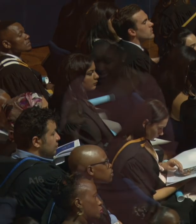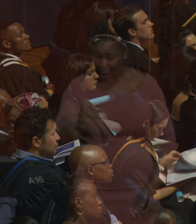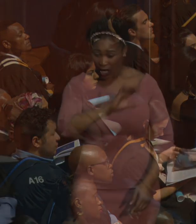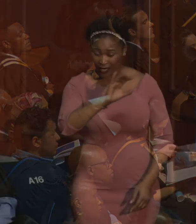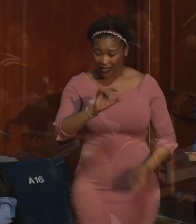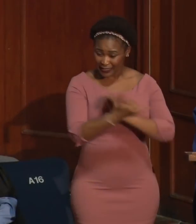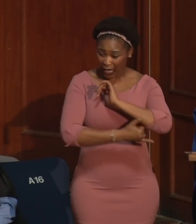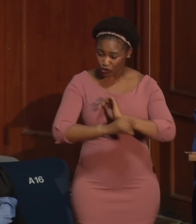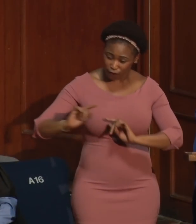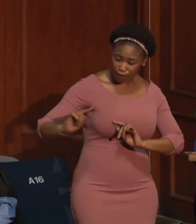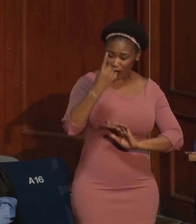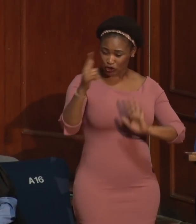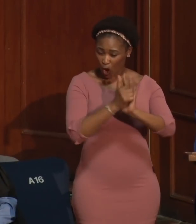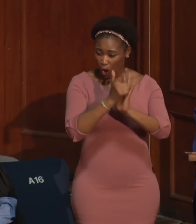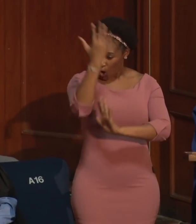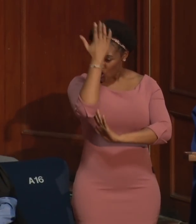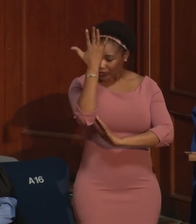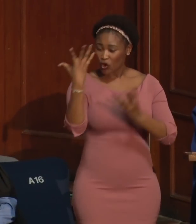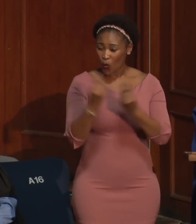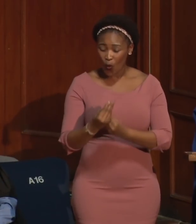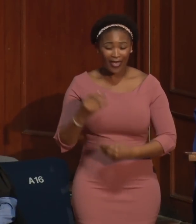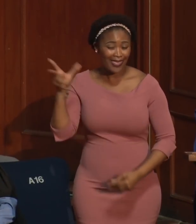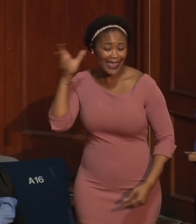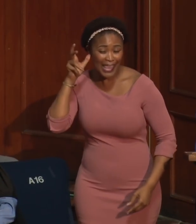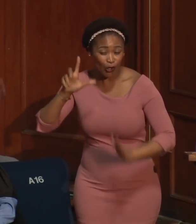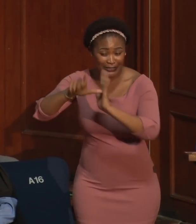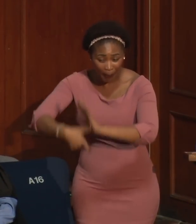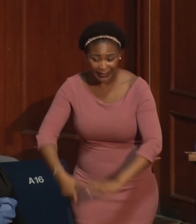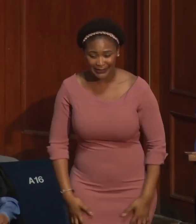country's first law graduate with a hearing disability.